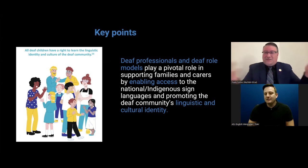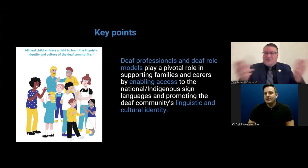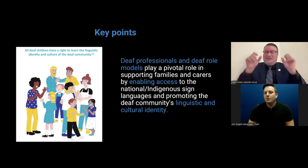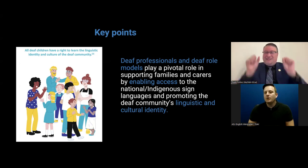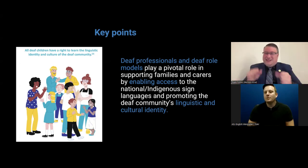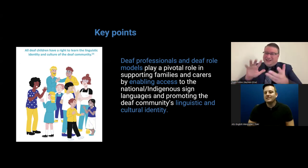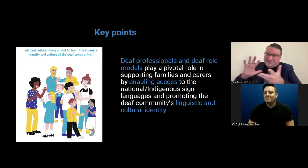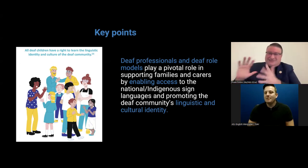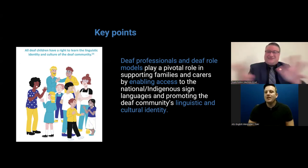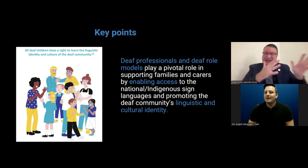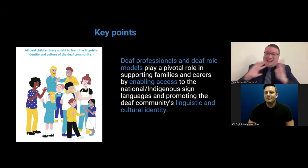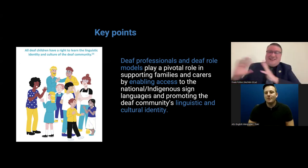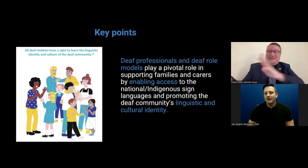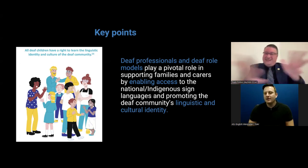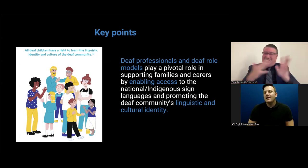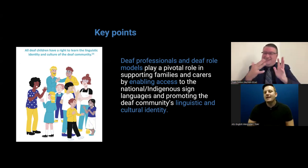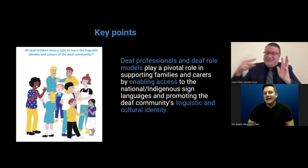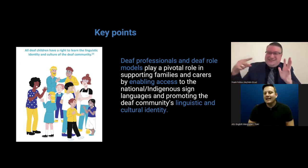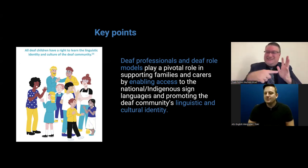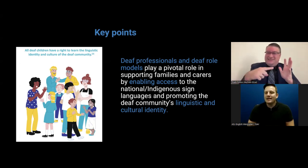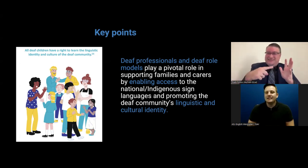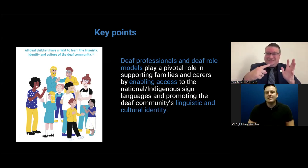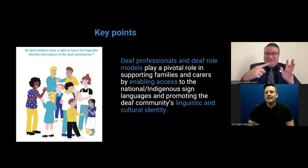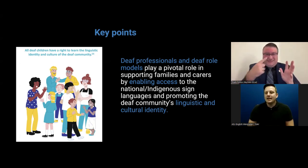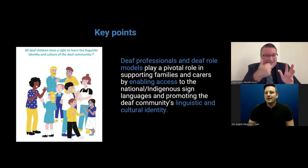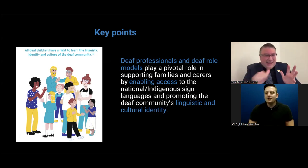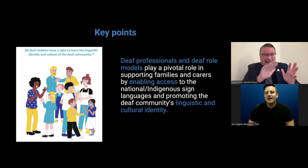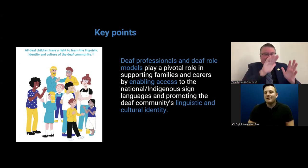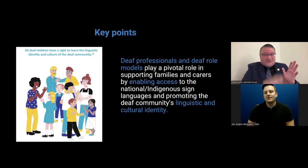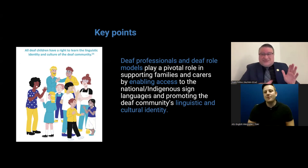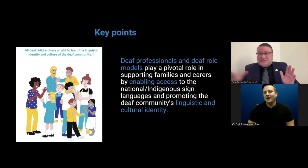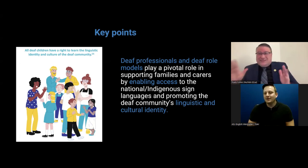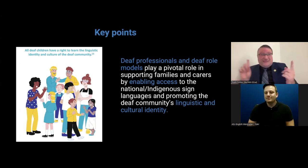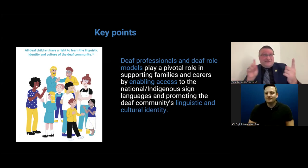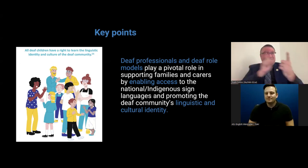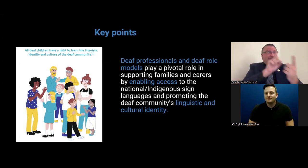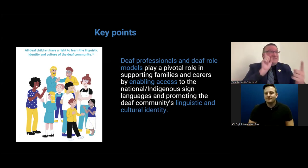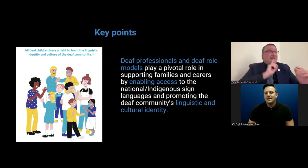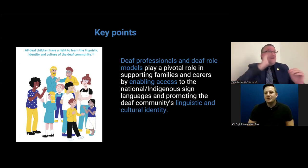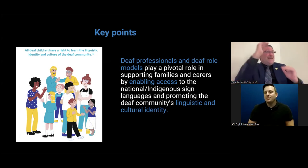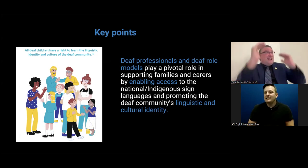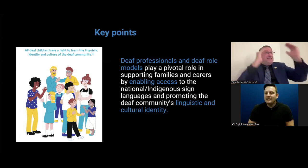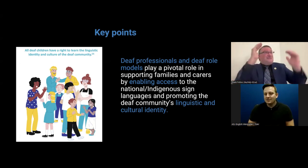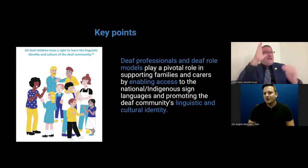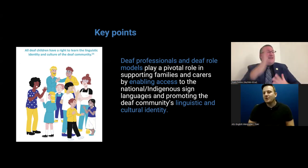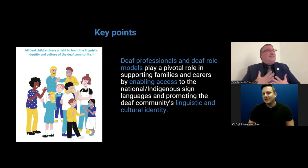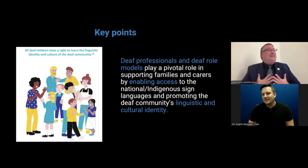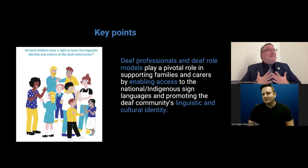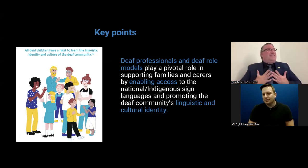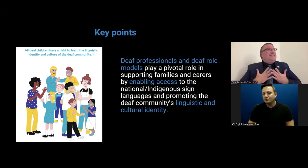a world where deaf people everywhere can interact in sign language everywhere. So we see that starting with deaf